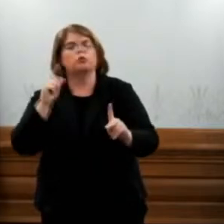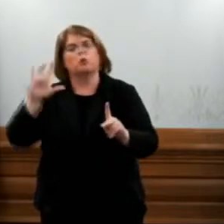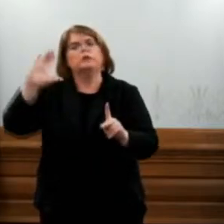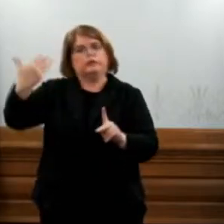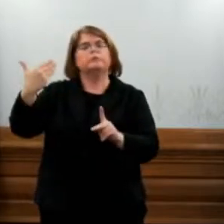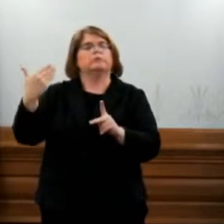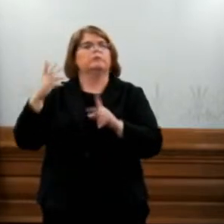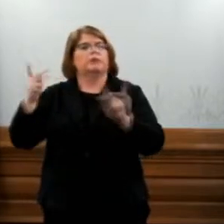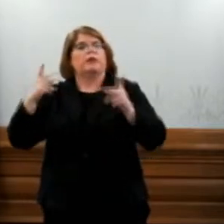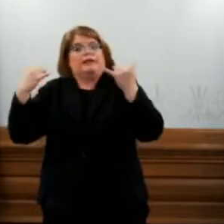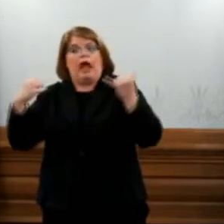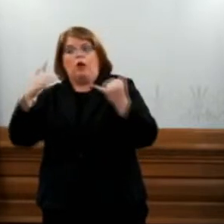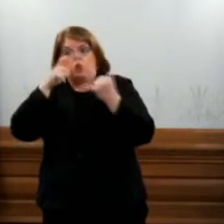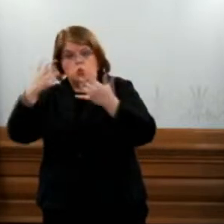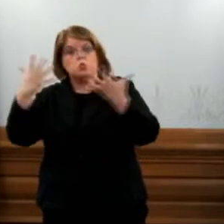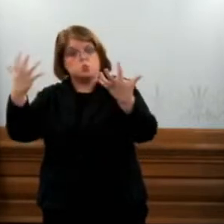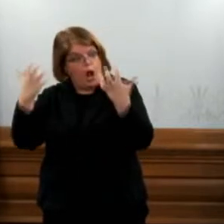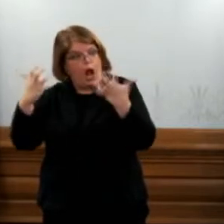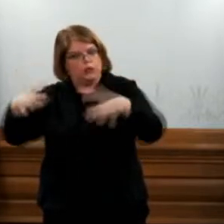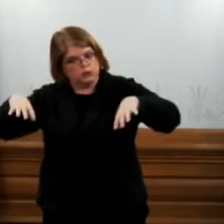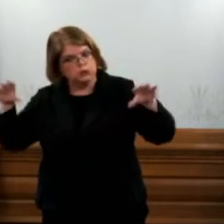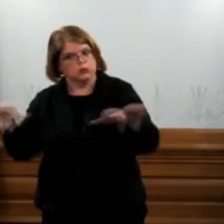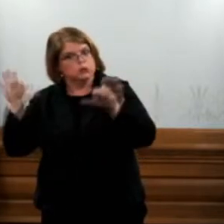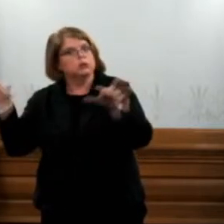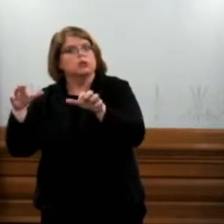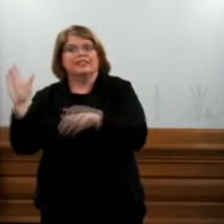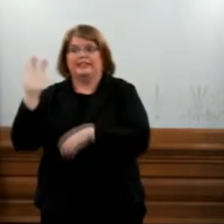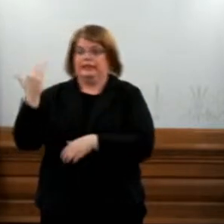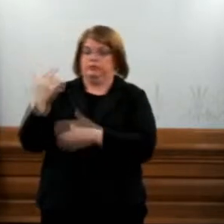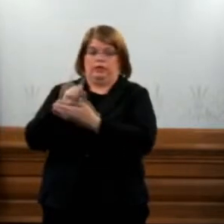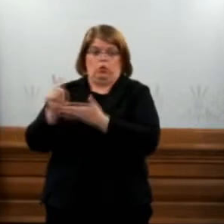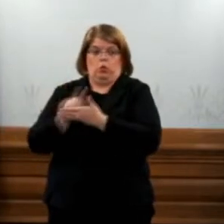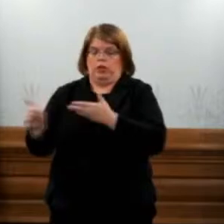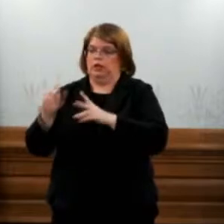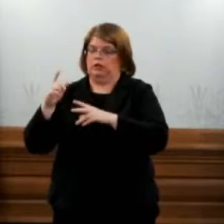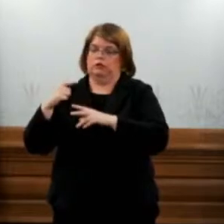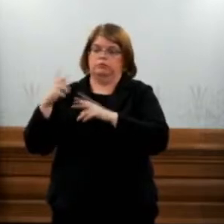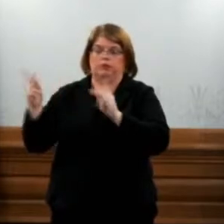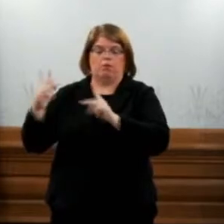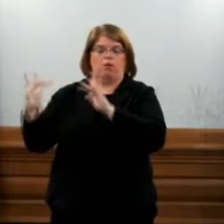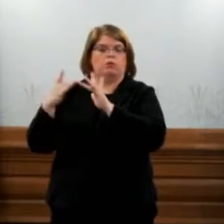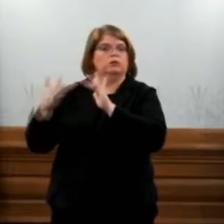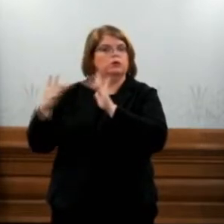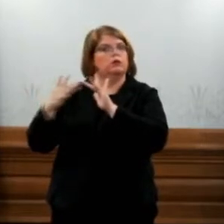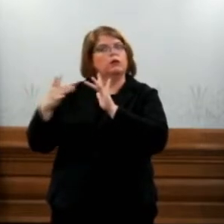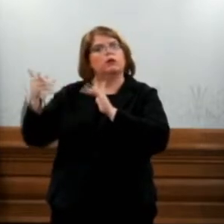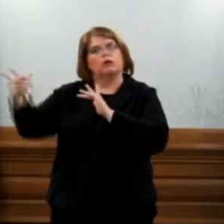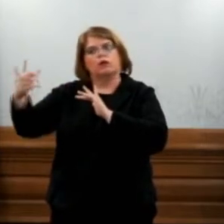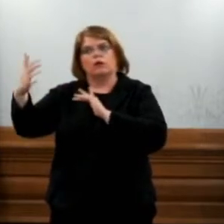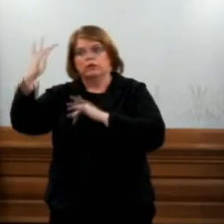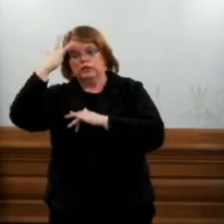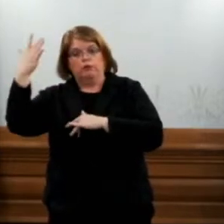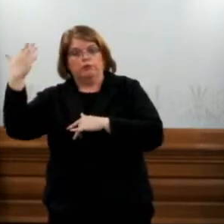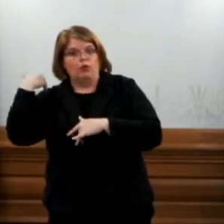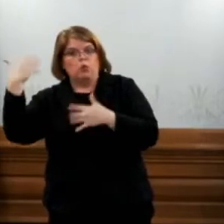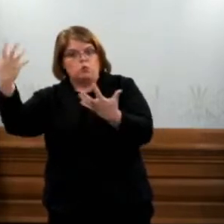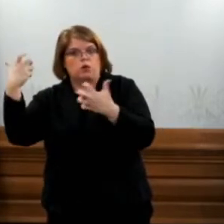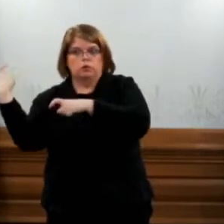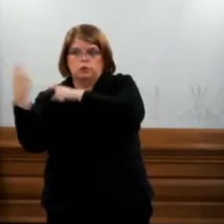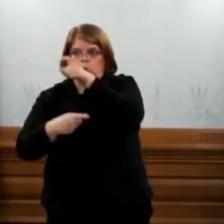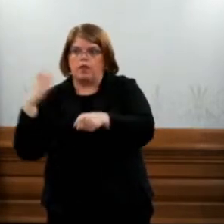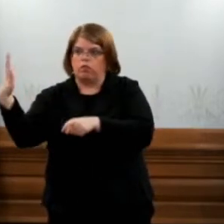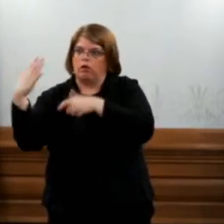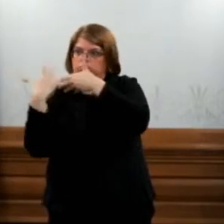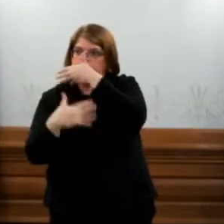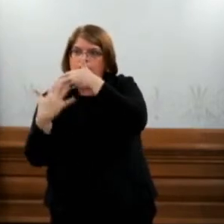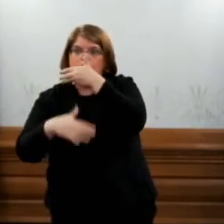get out there and donate. I'm contacted on a weekly basis about people who want to donate. So I think that so far the